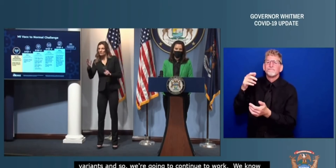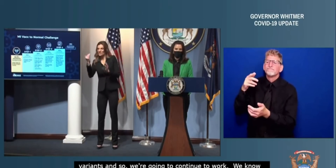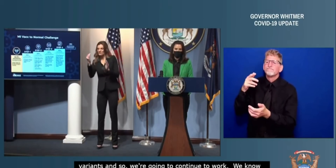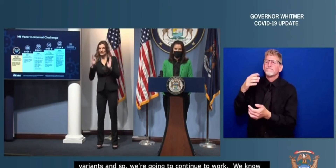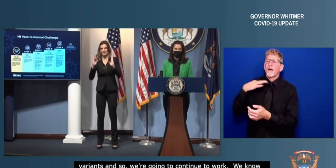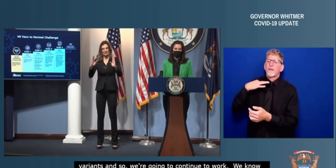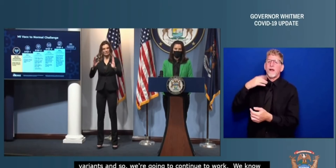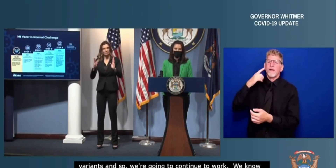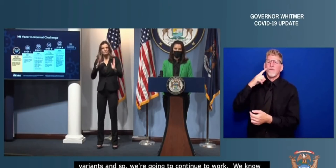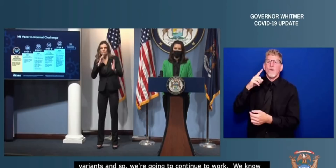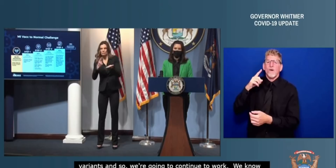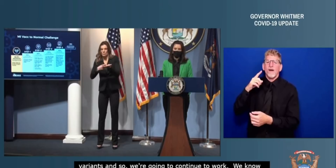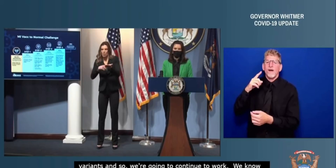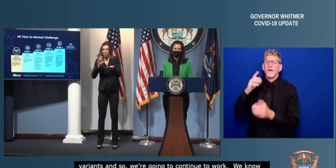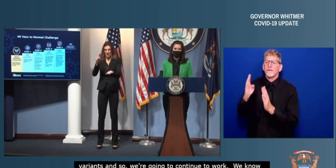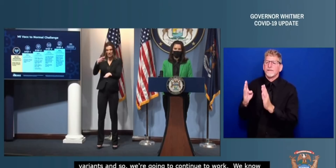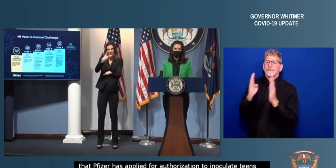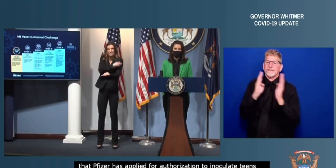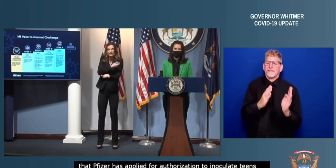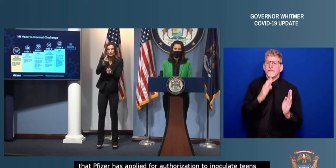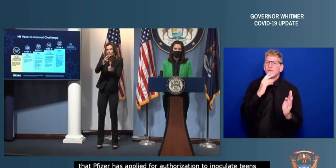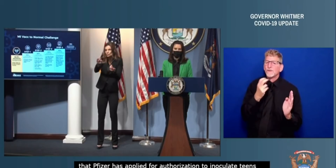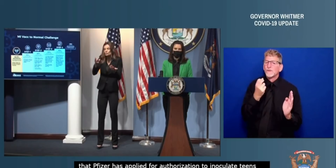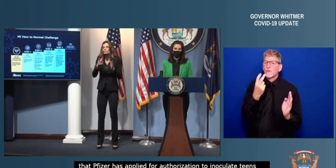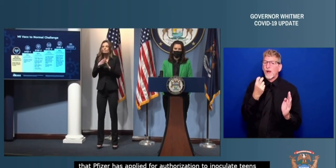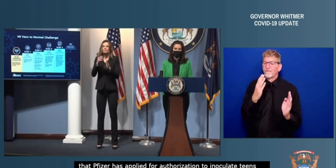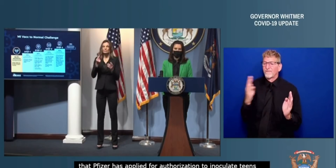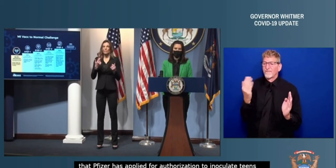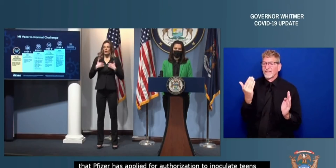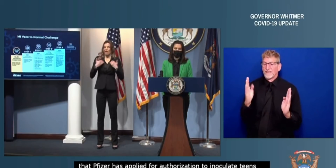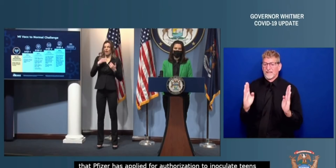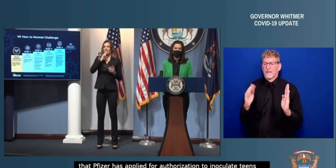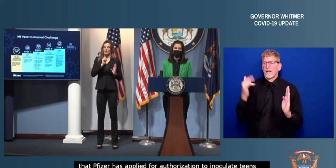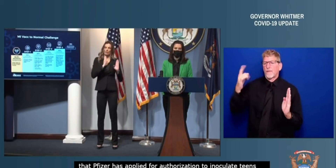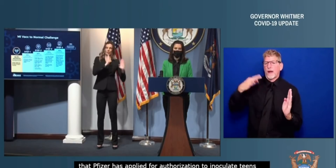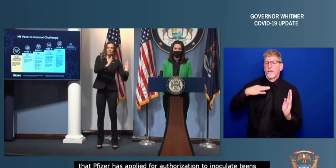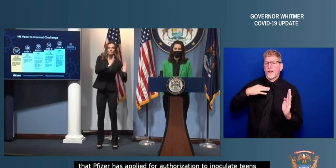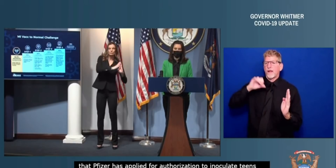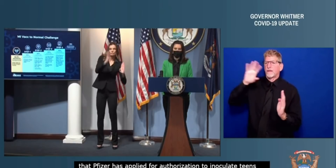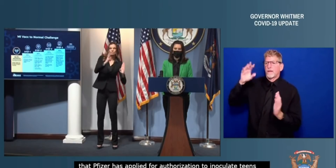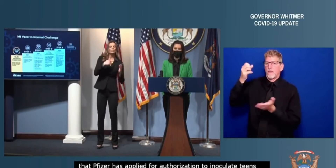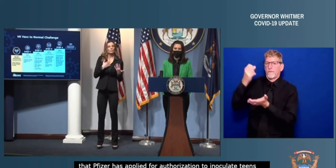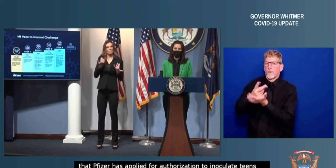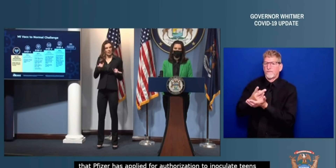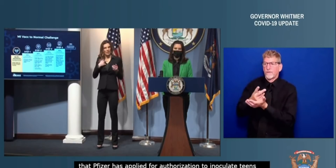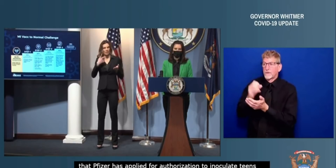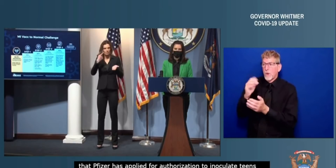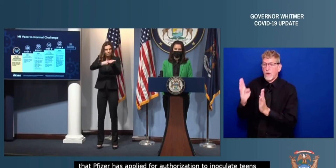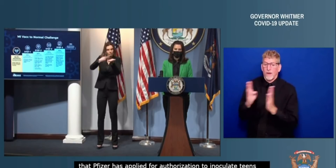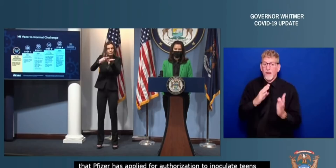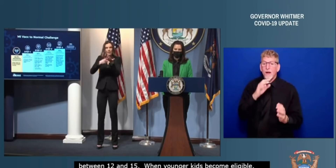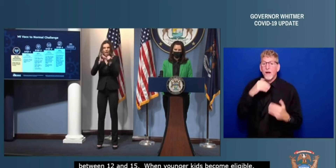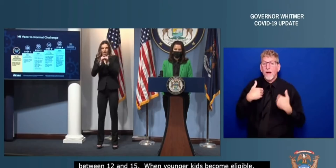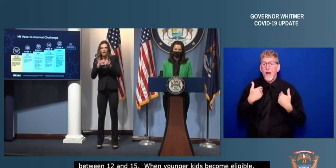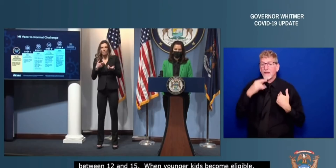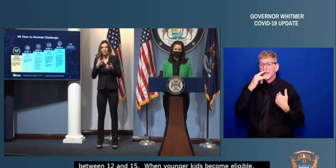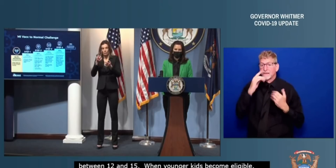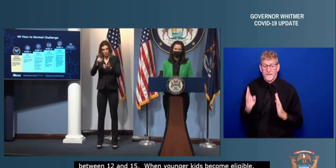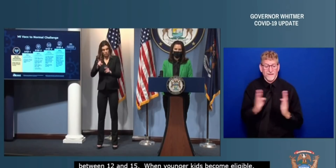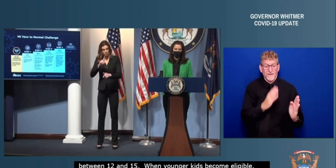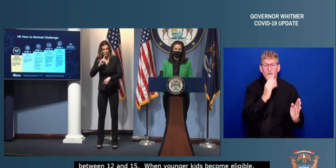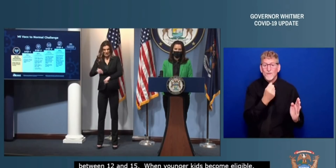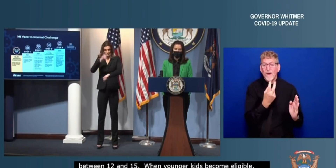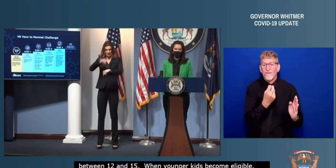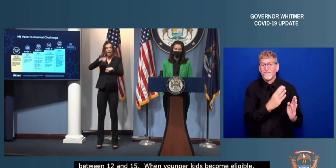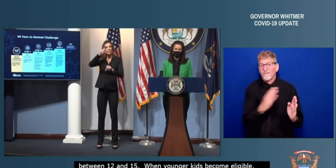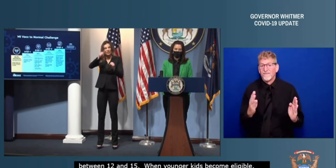When younger kids become eligible, we'll continue to push our energy into our efforts to make sure that they get vaccinated as